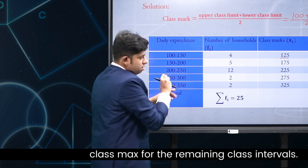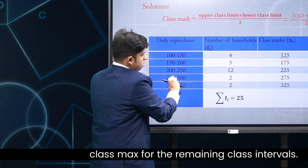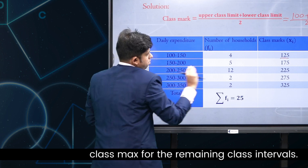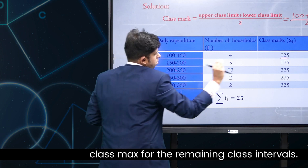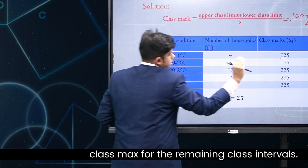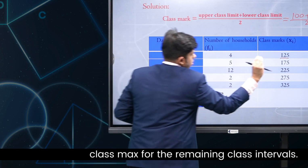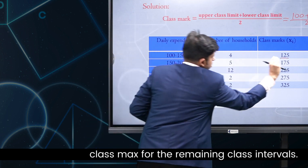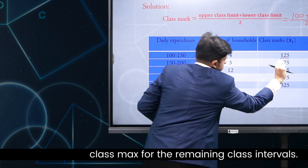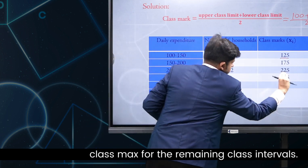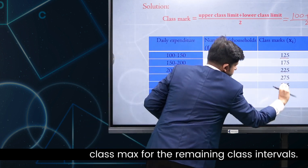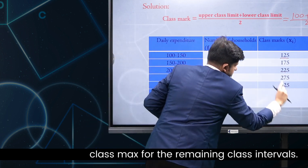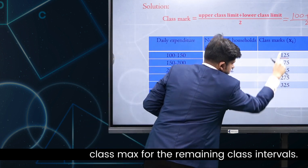class marks for the remaining class intervals.